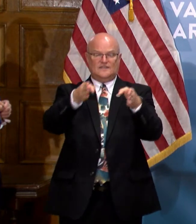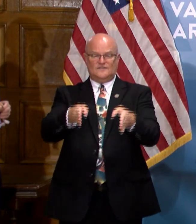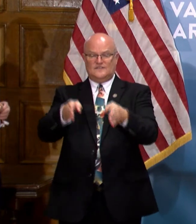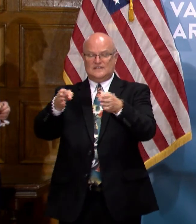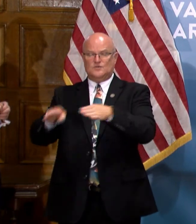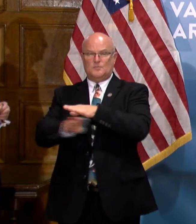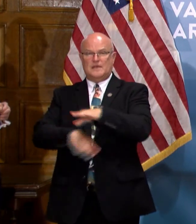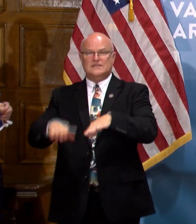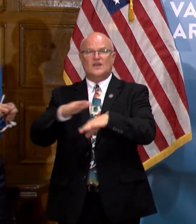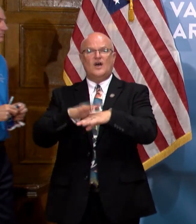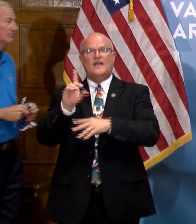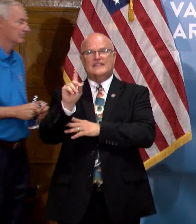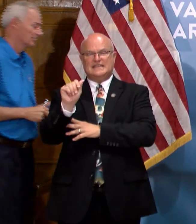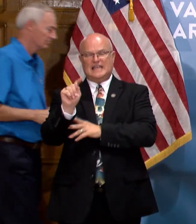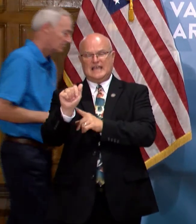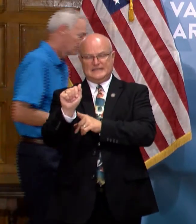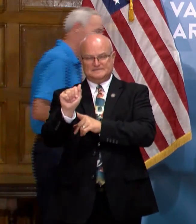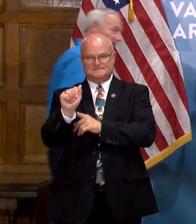basis based on the data.